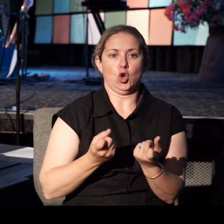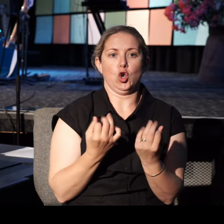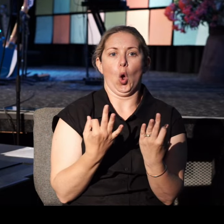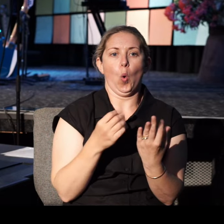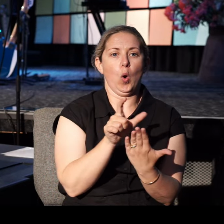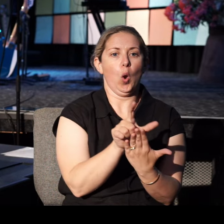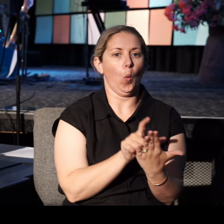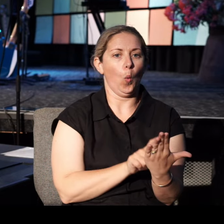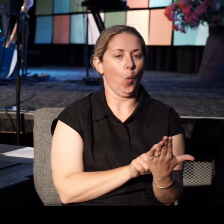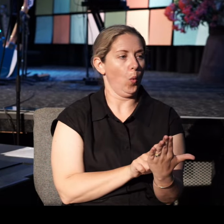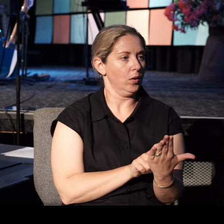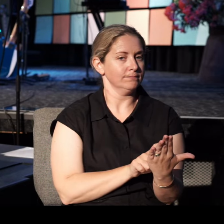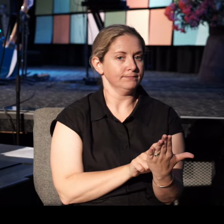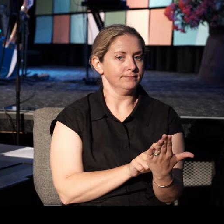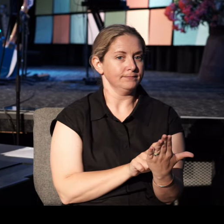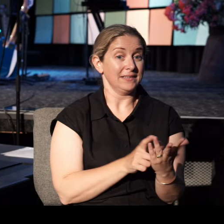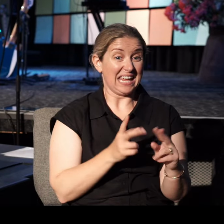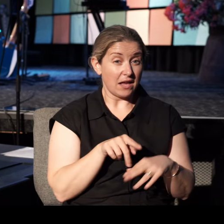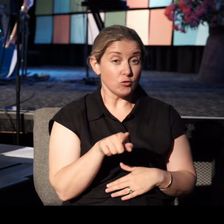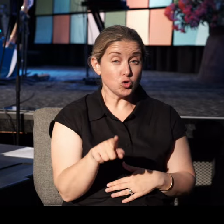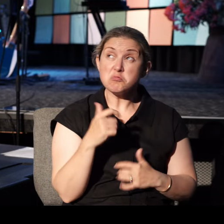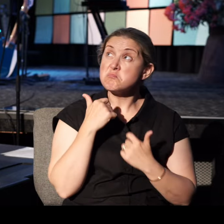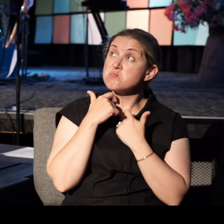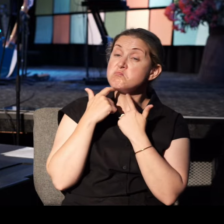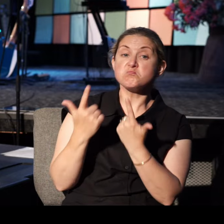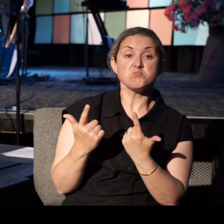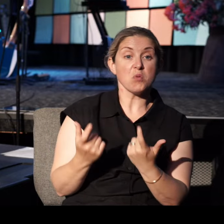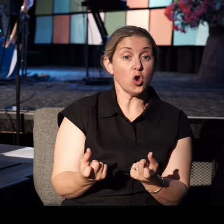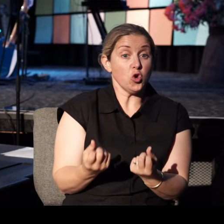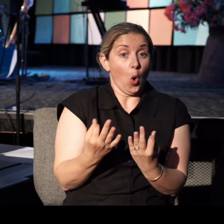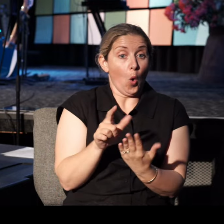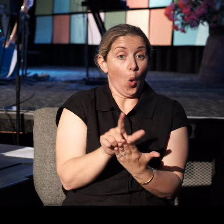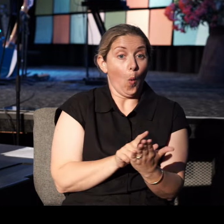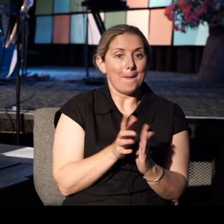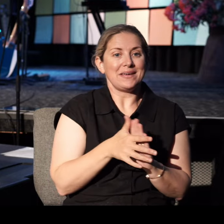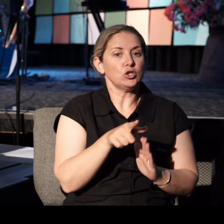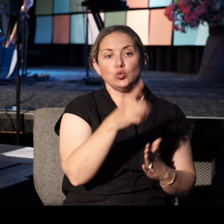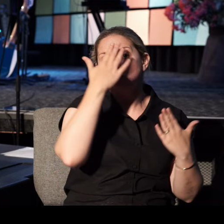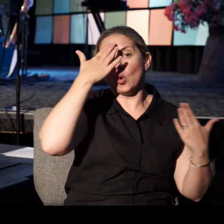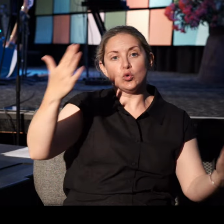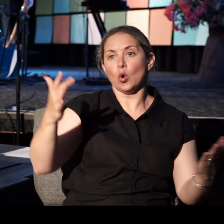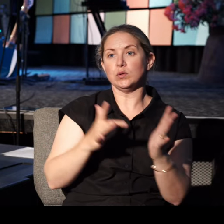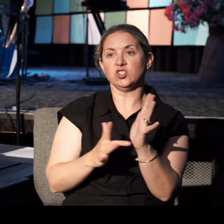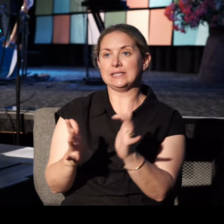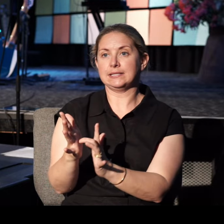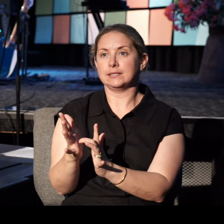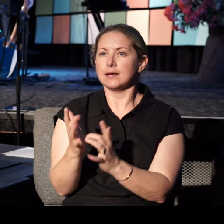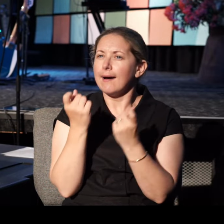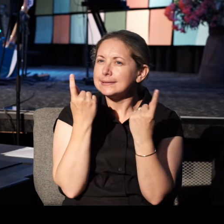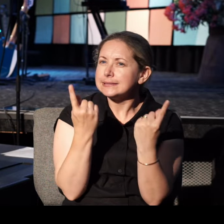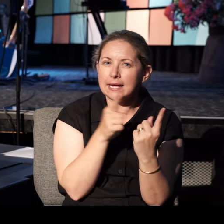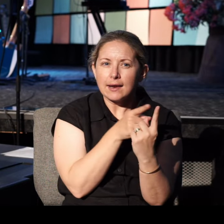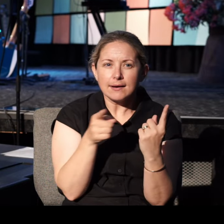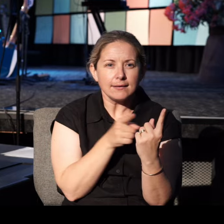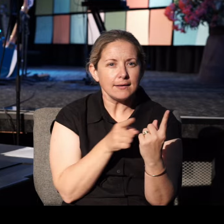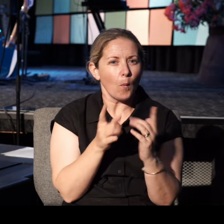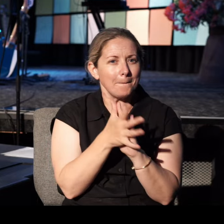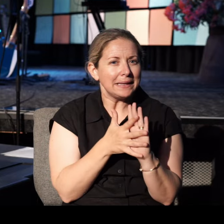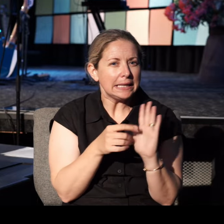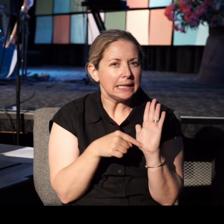No one who continues in lawlessness has either seen him or known him. Do you see how it's shaped?